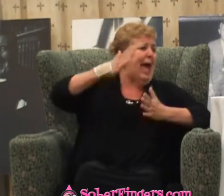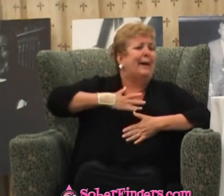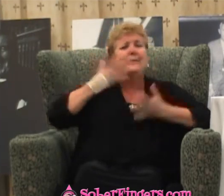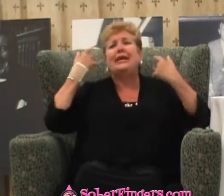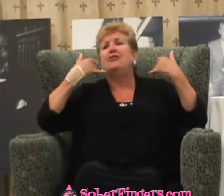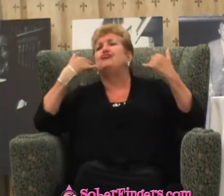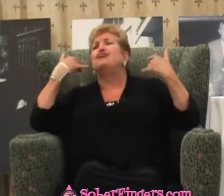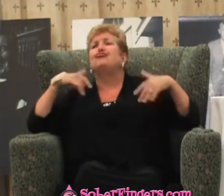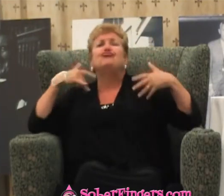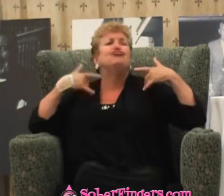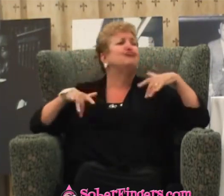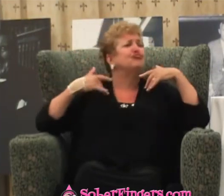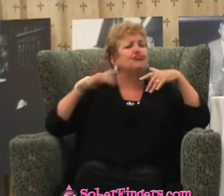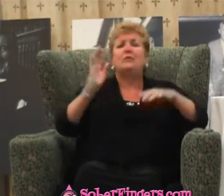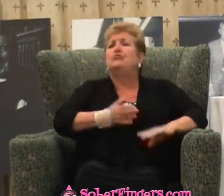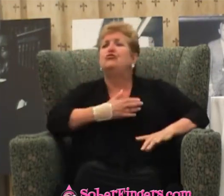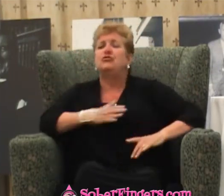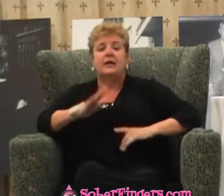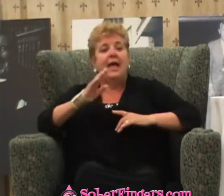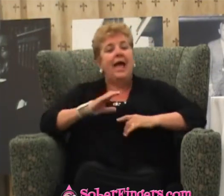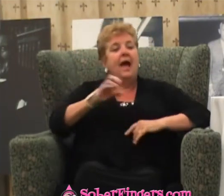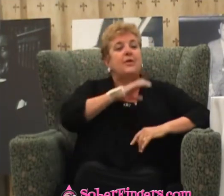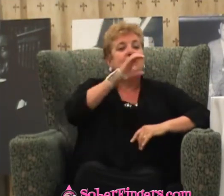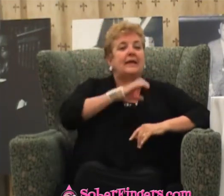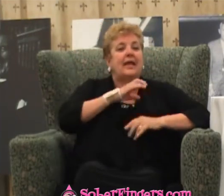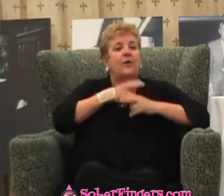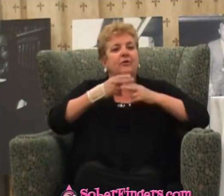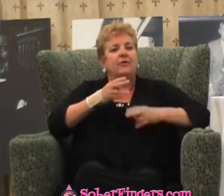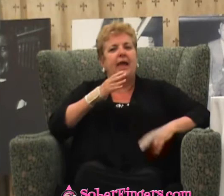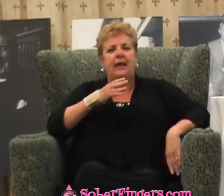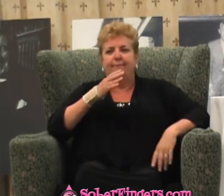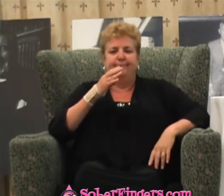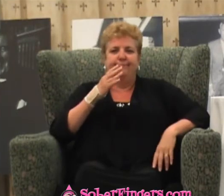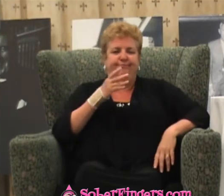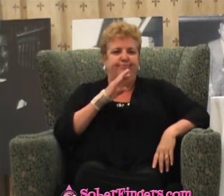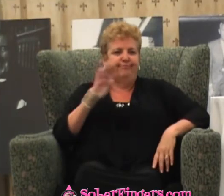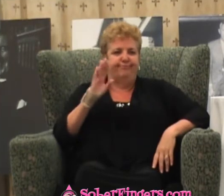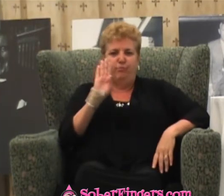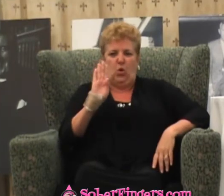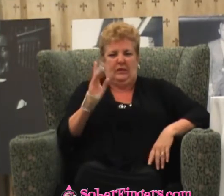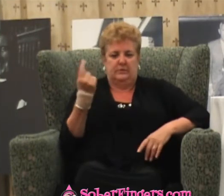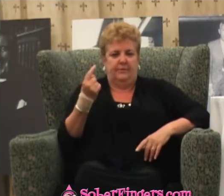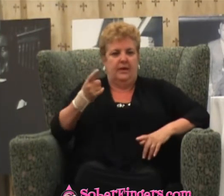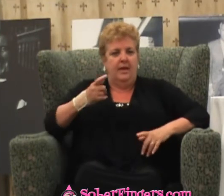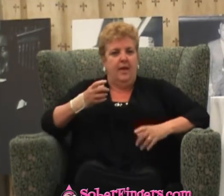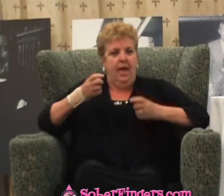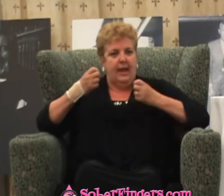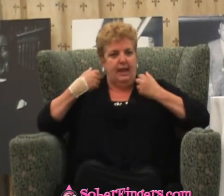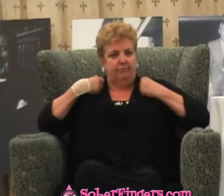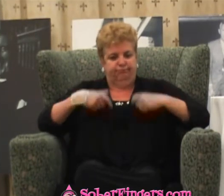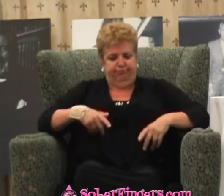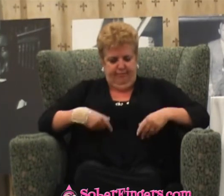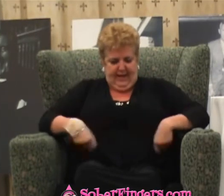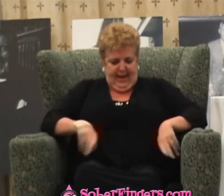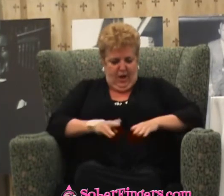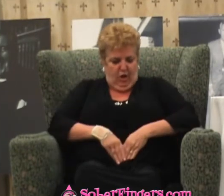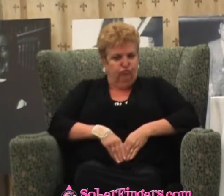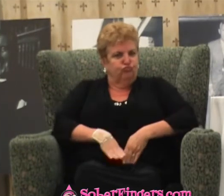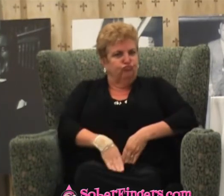show. And the character named Berger that stripped down, he took his pants off, stripped down to a loincloth and went out and insulted the